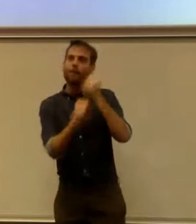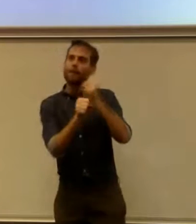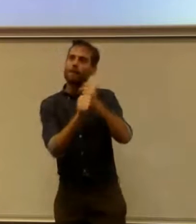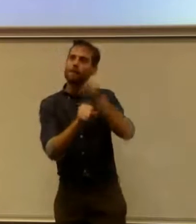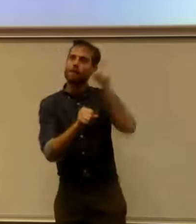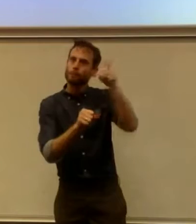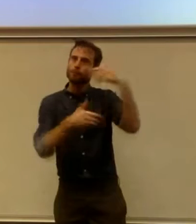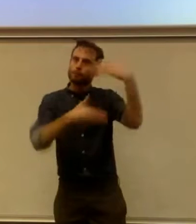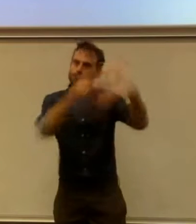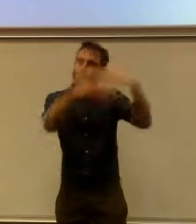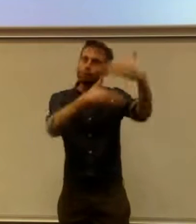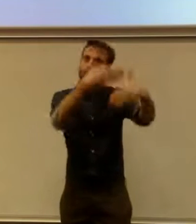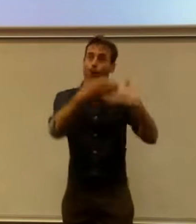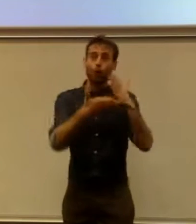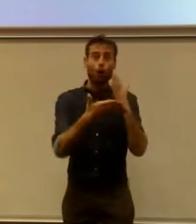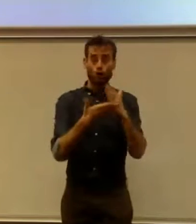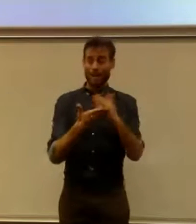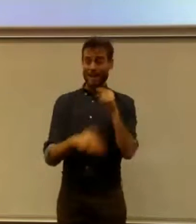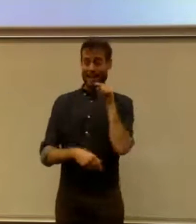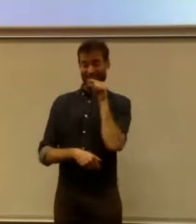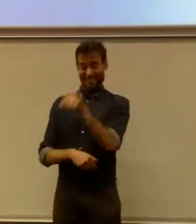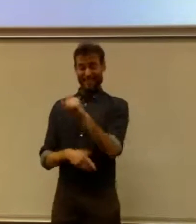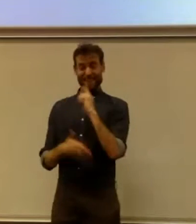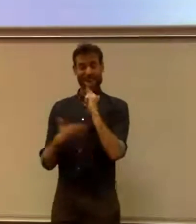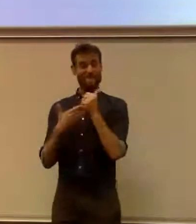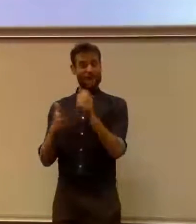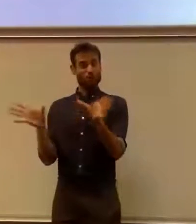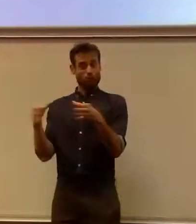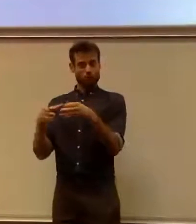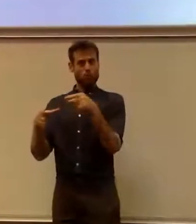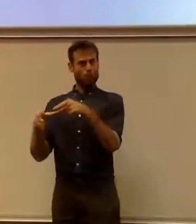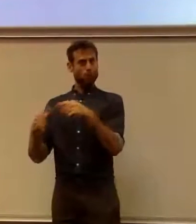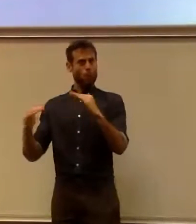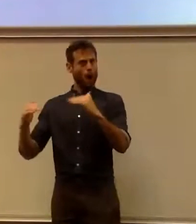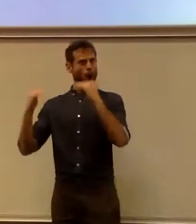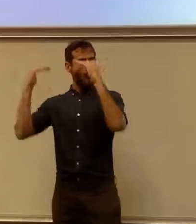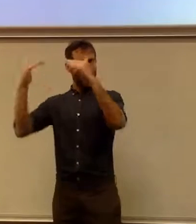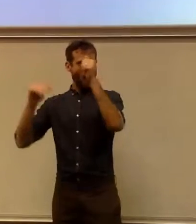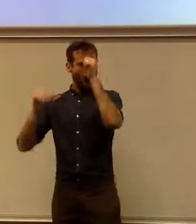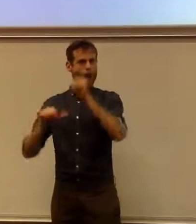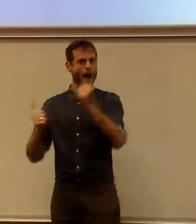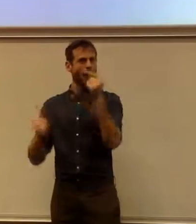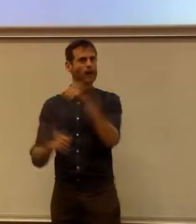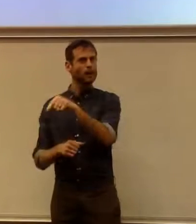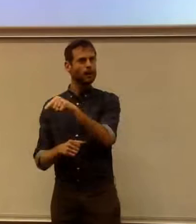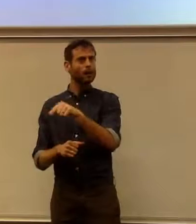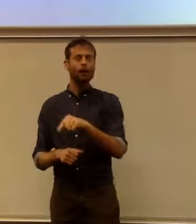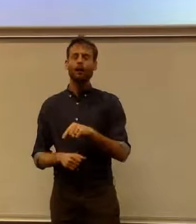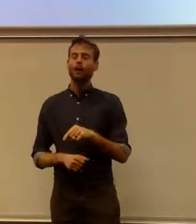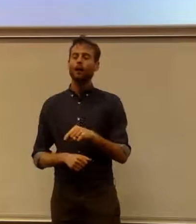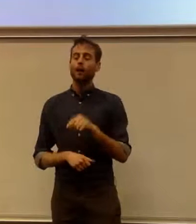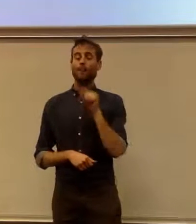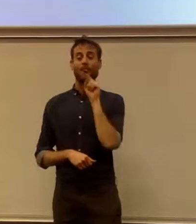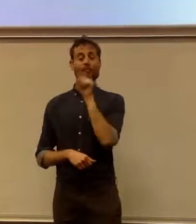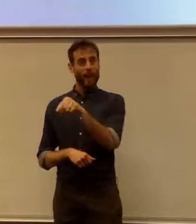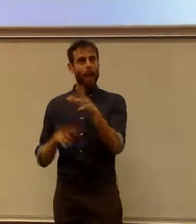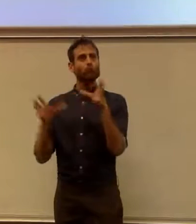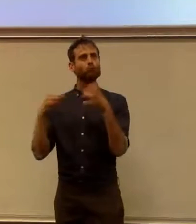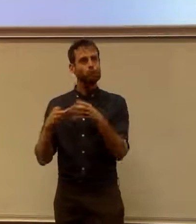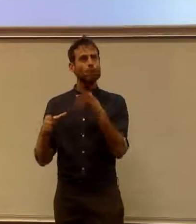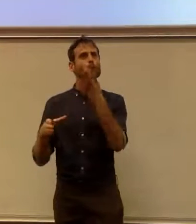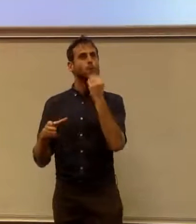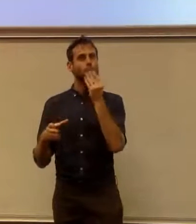influential, high profile role over a number of years. And that group supported